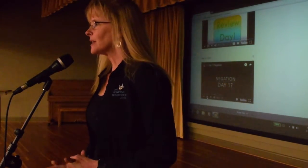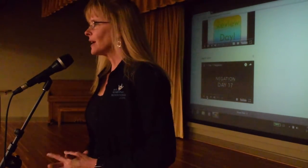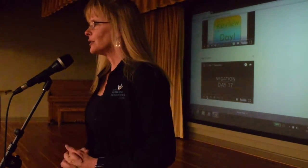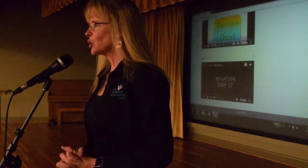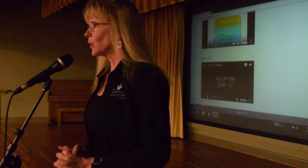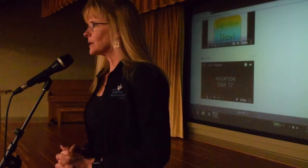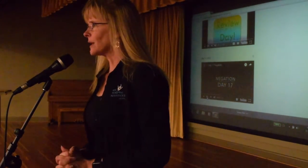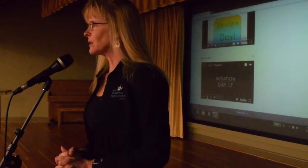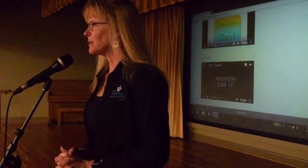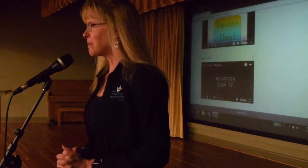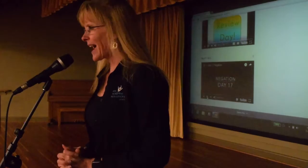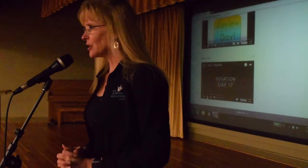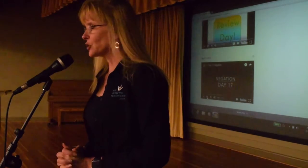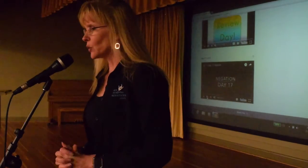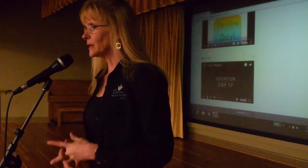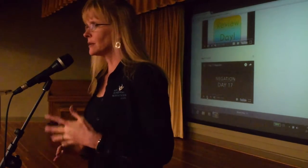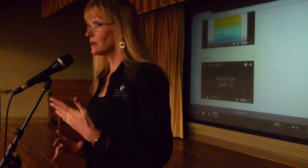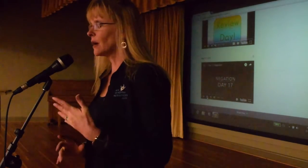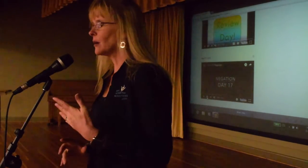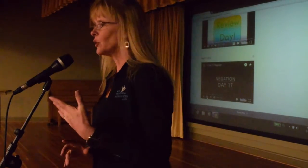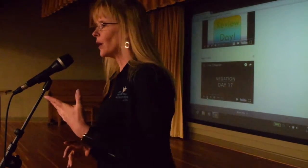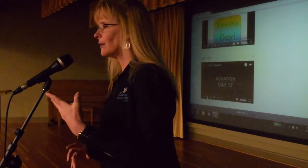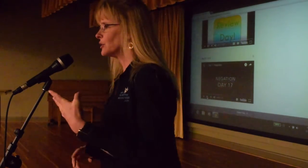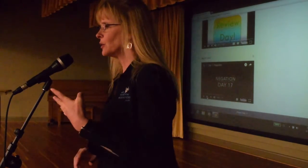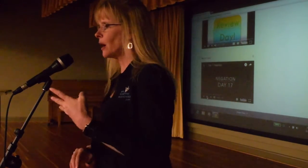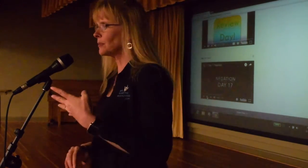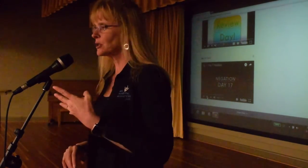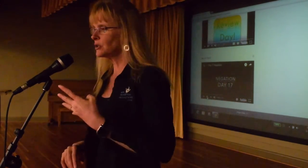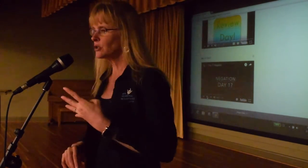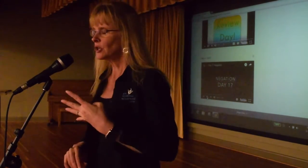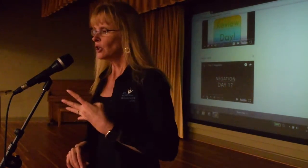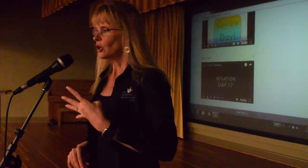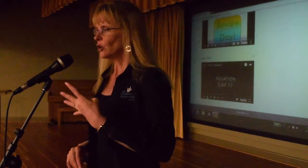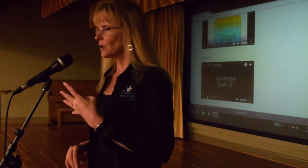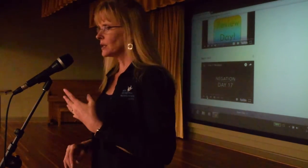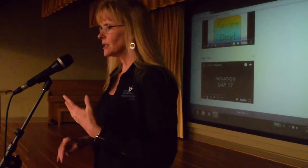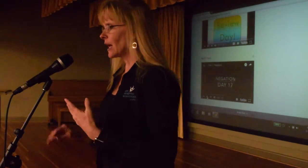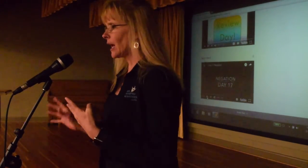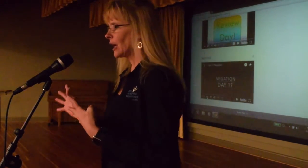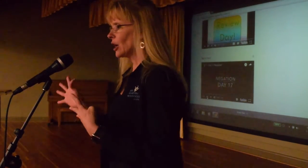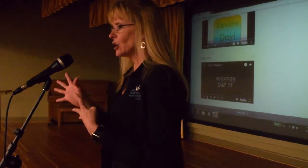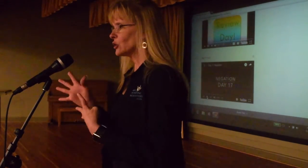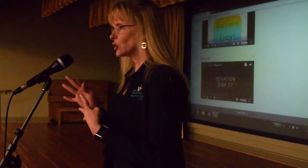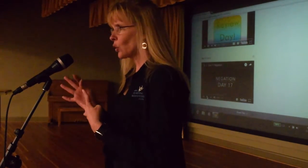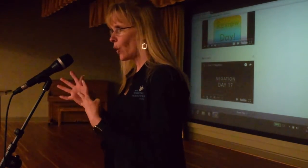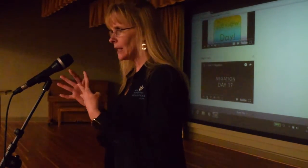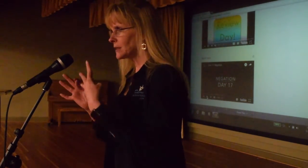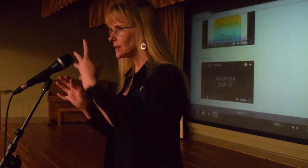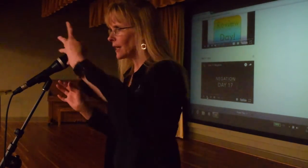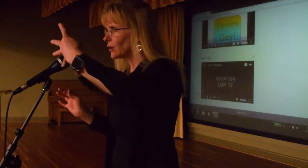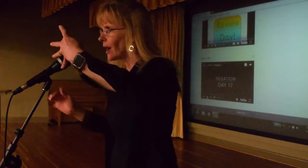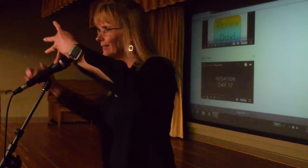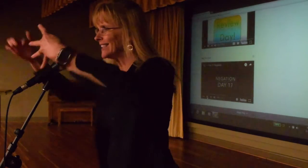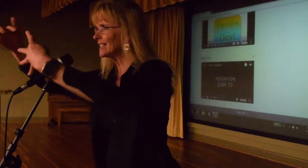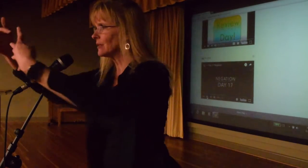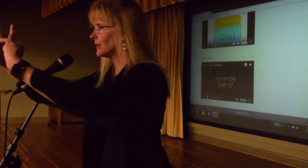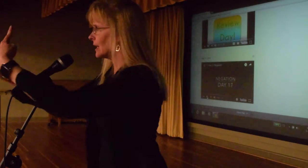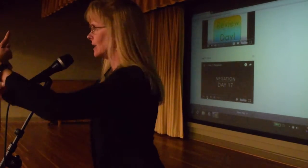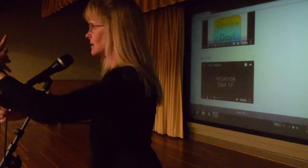sign choice? That was a bad choice. You have 2 options. You can say choice, like you have a list of things,